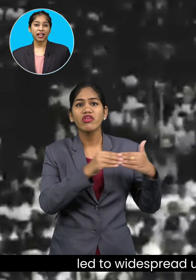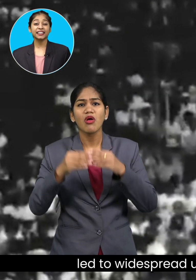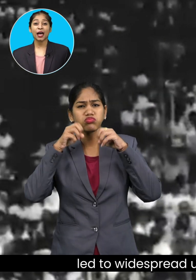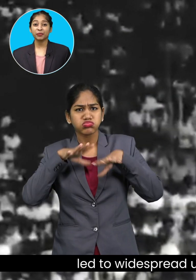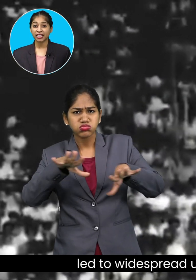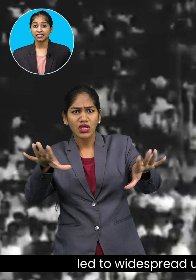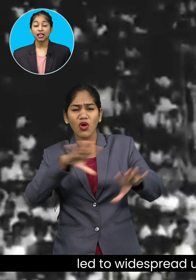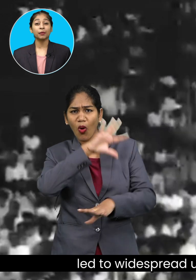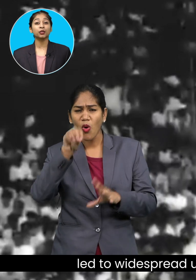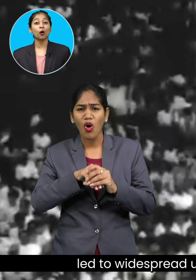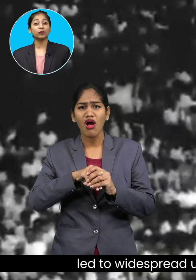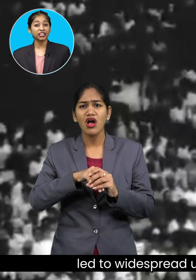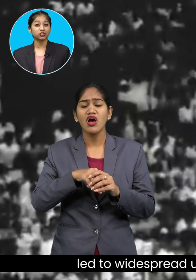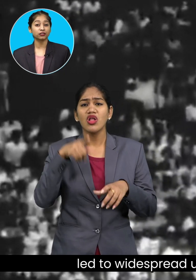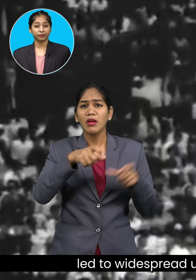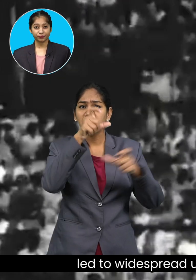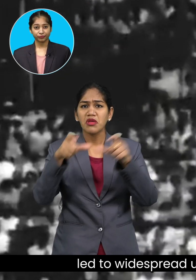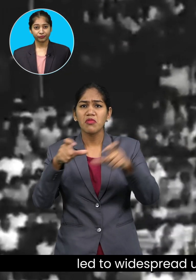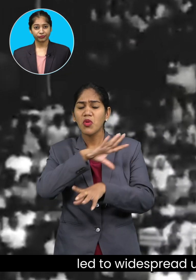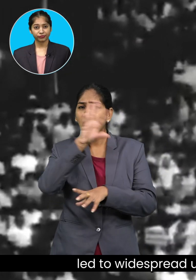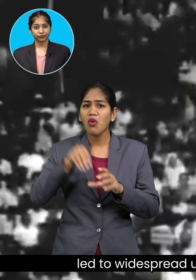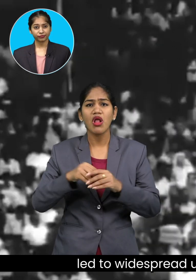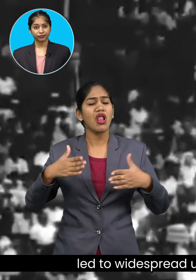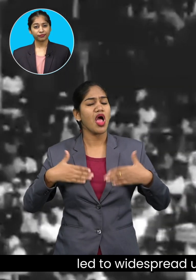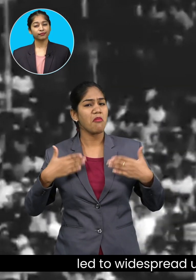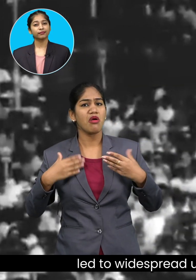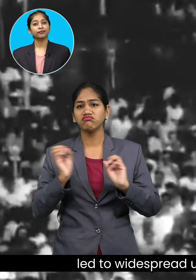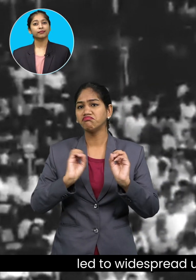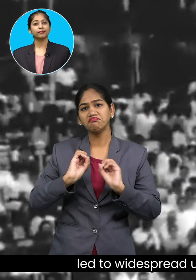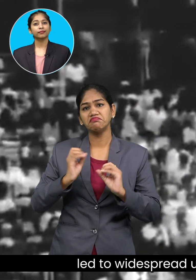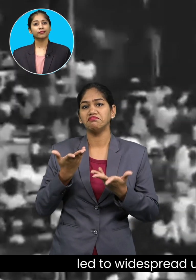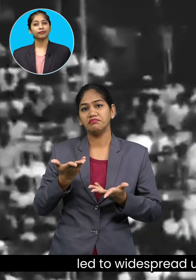widespread unhappiness among the population.